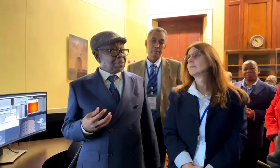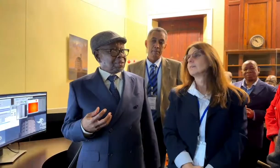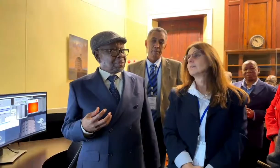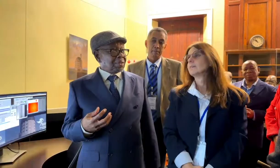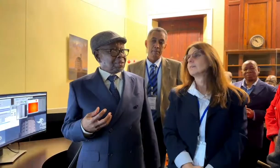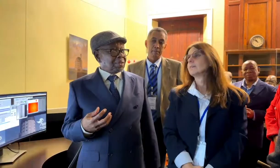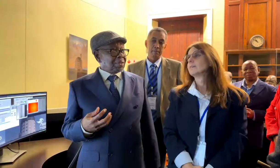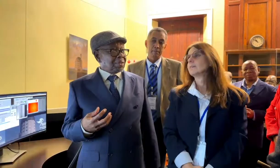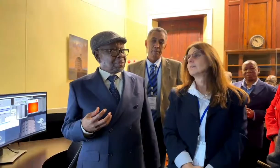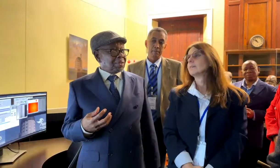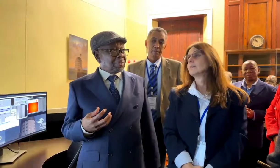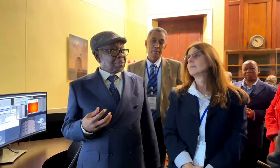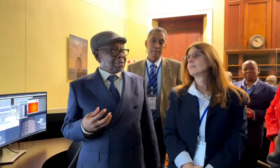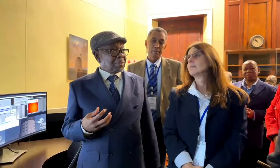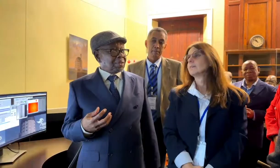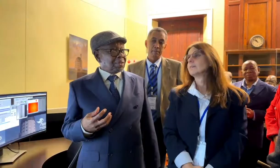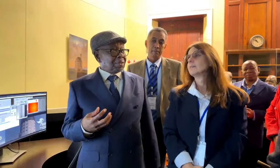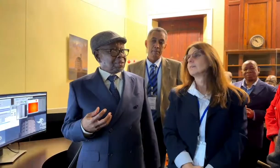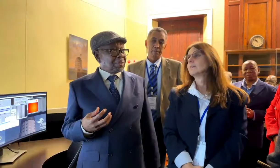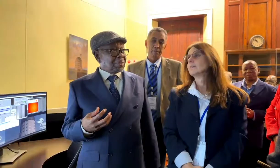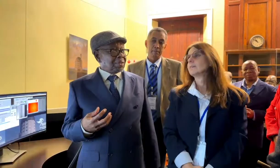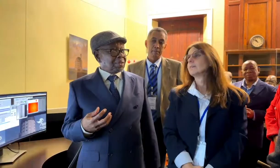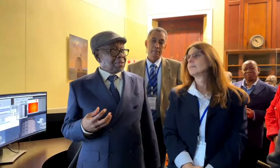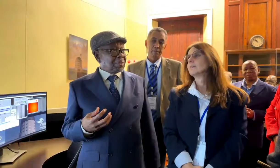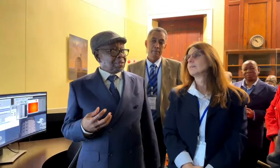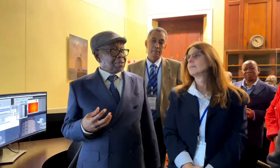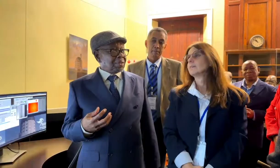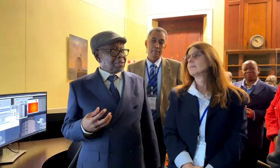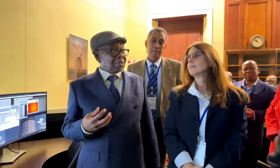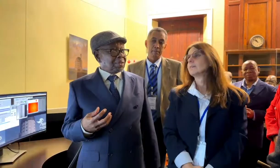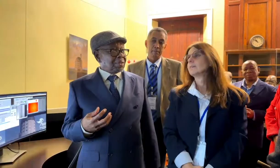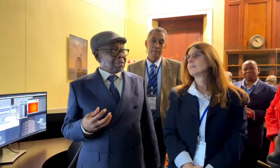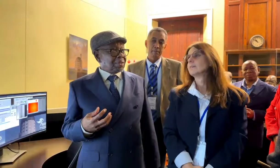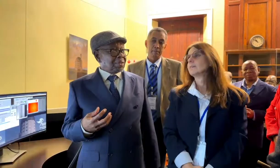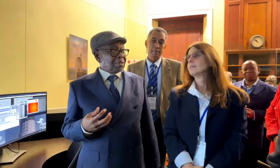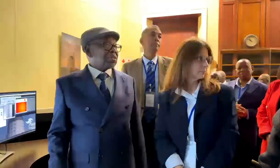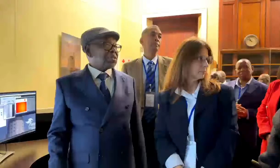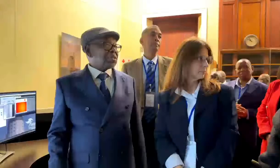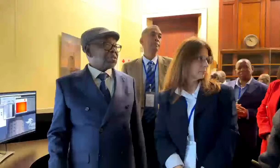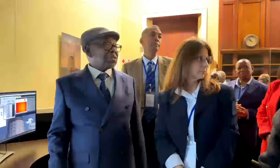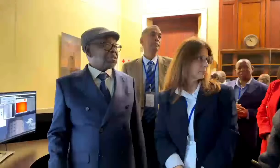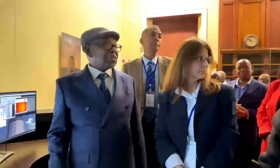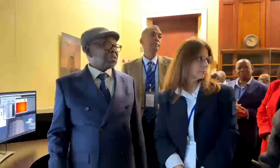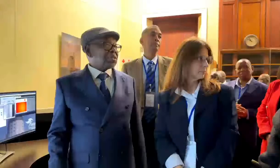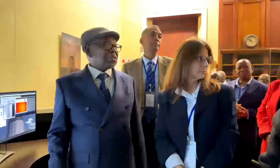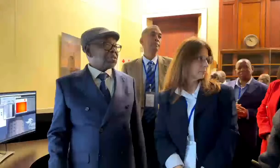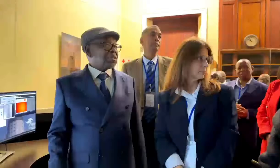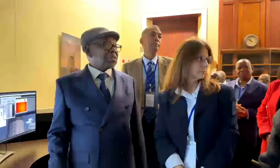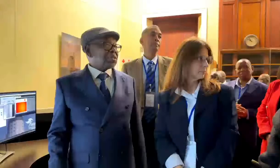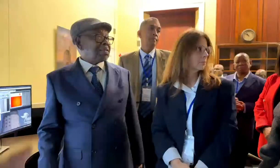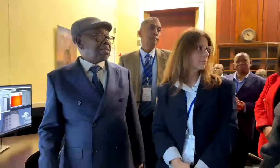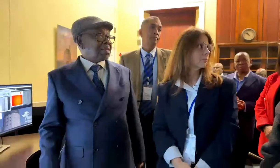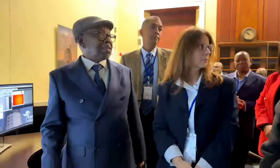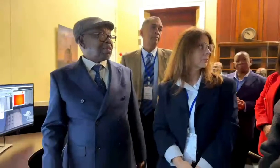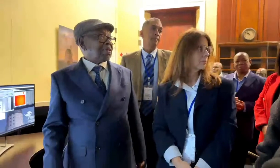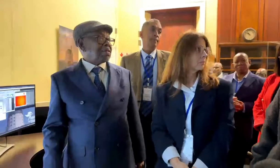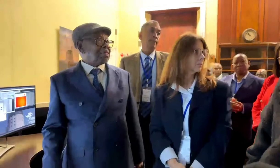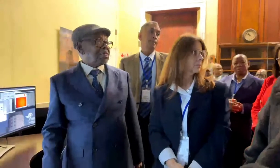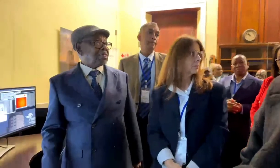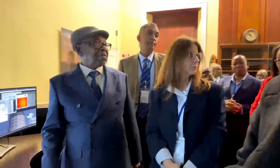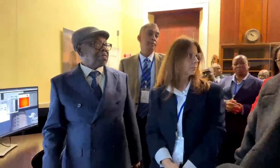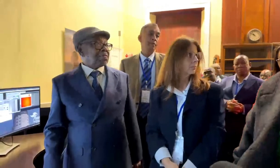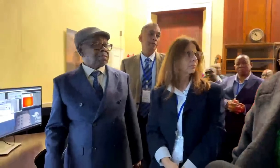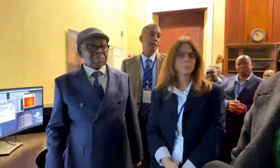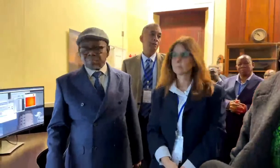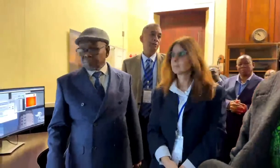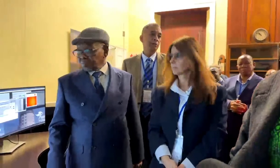Yeah. So we have enough capacity and yeah, we can managed pretty well in Sutherland with the